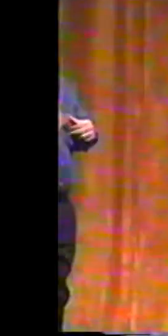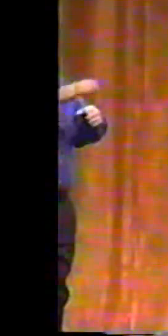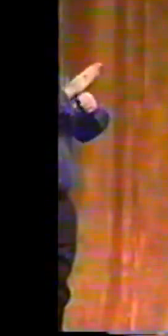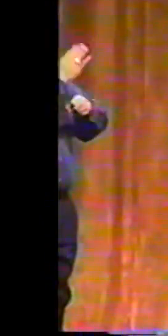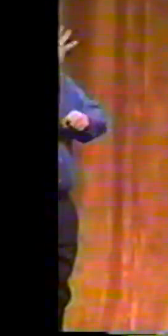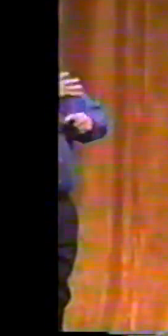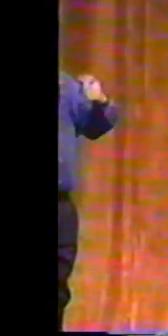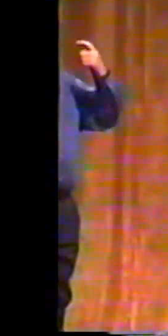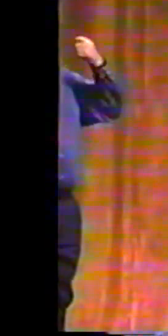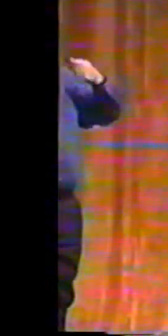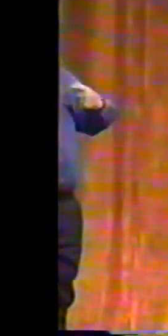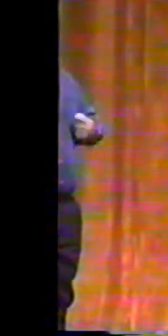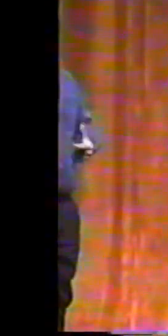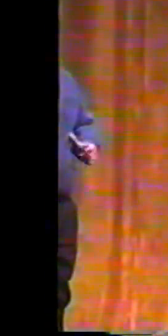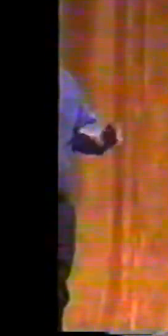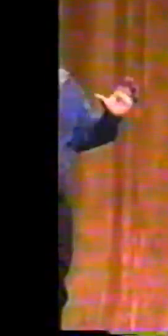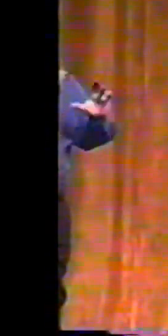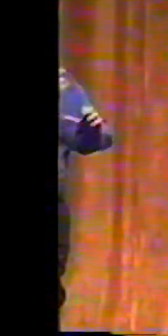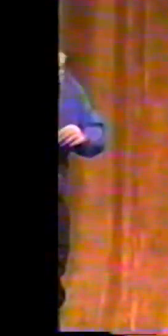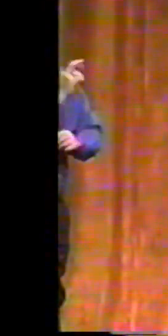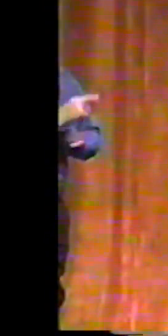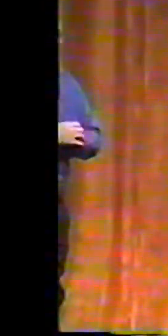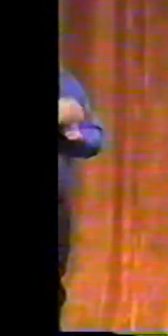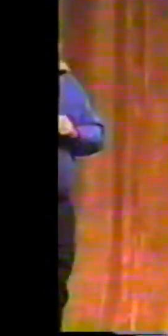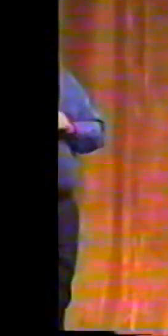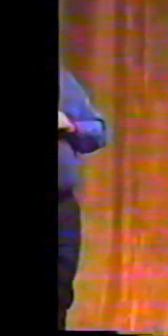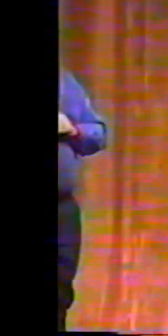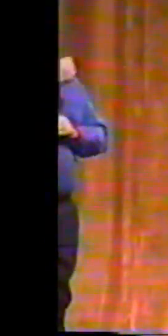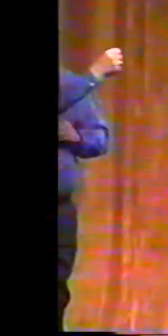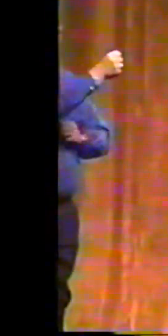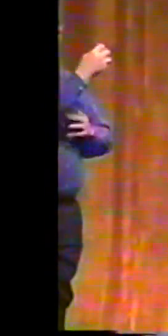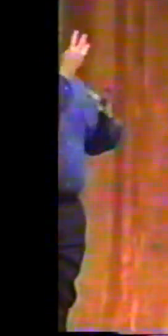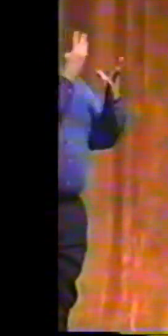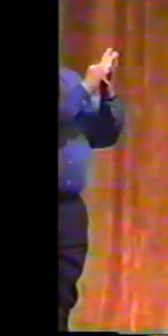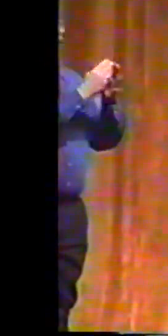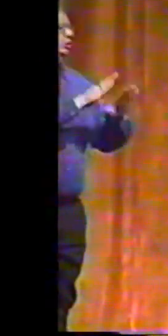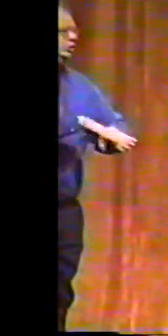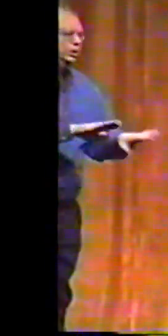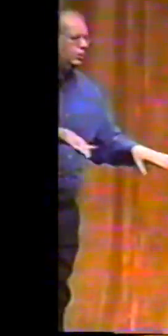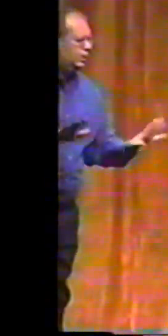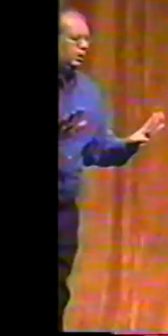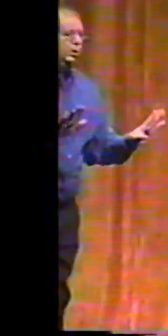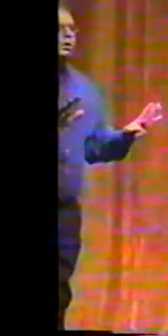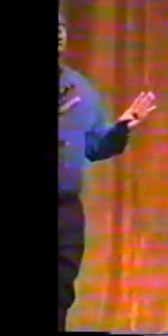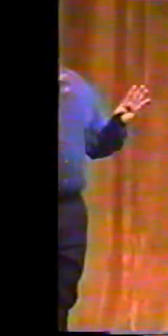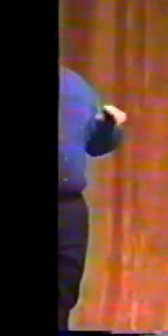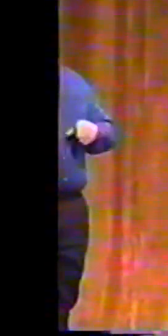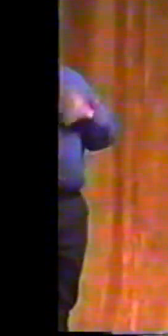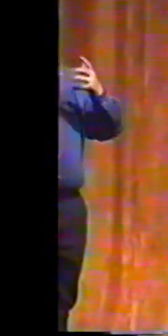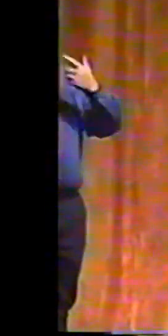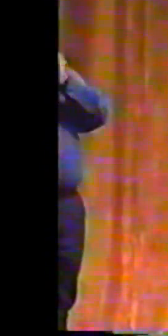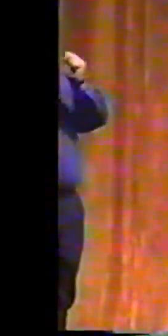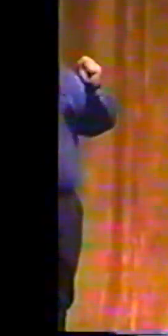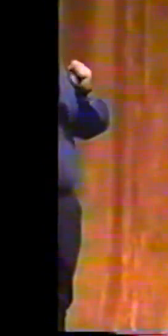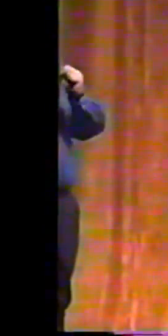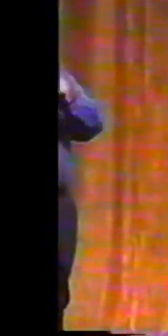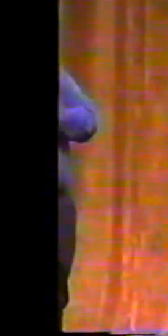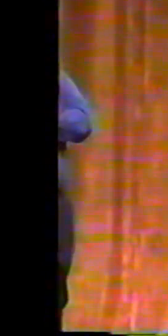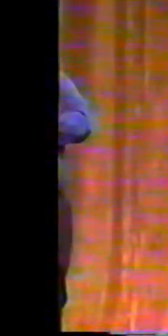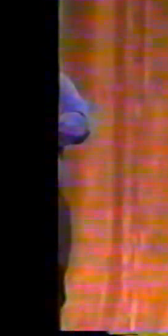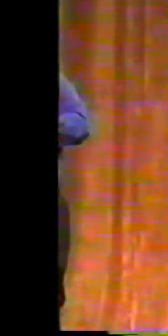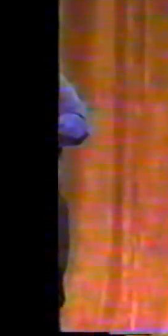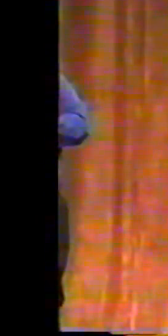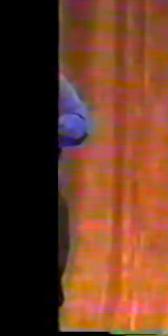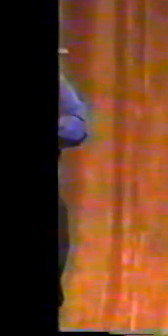something other than security at the borders. Nonetheless, the INS has a key role in this. And to the